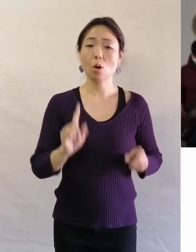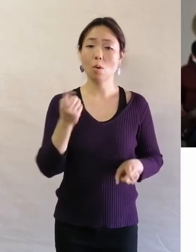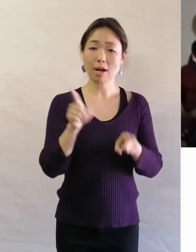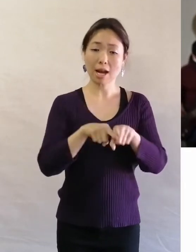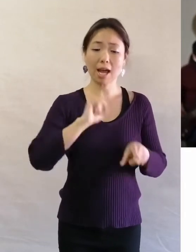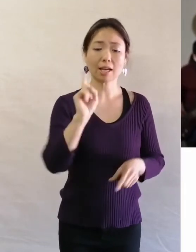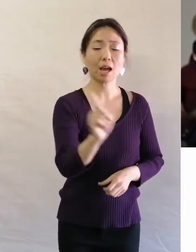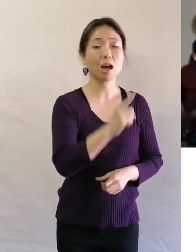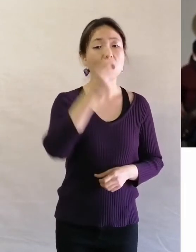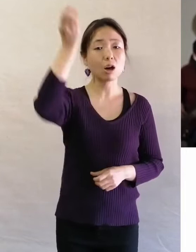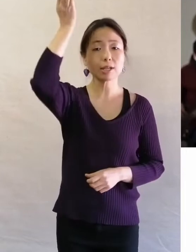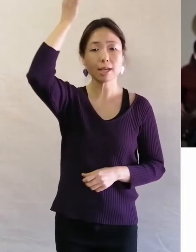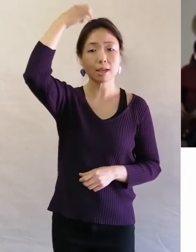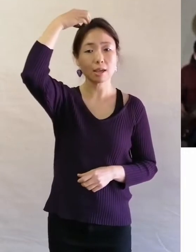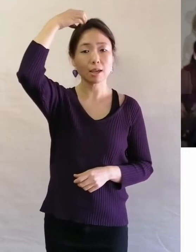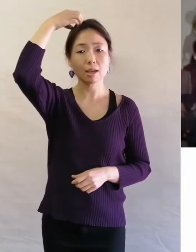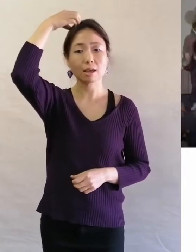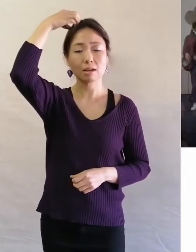There's no one like our